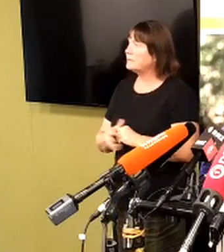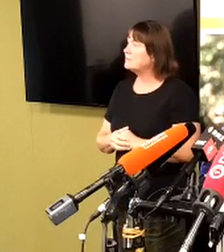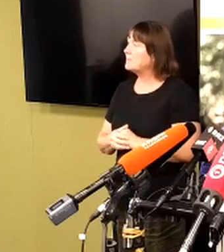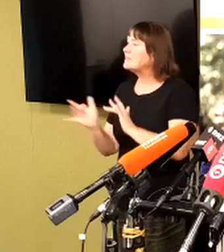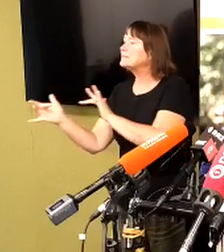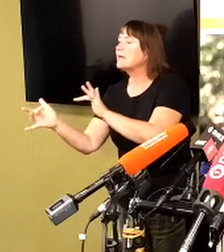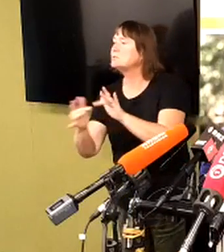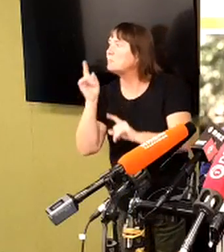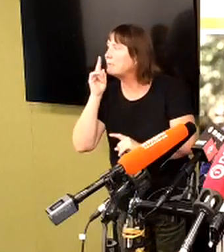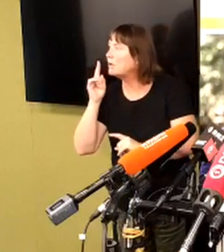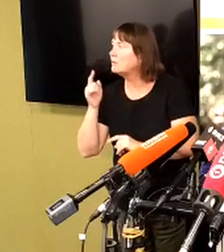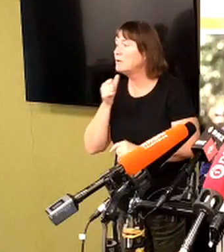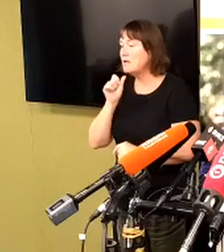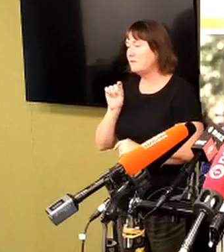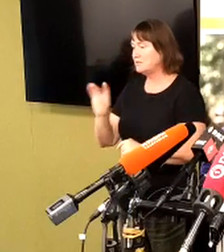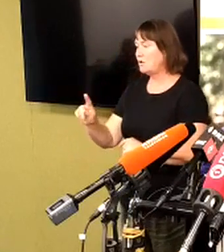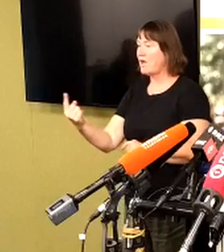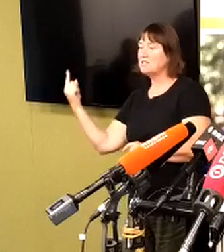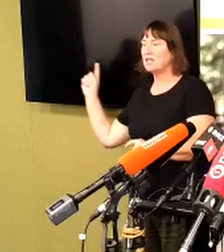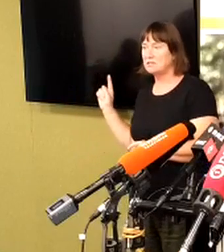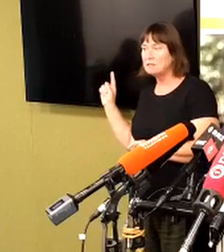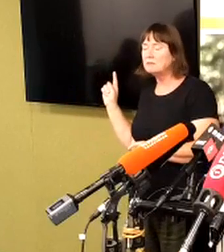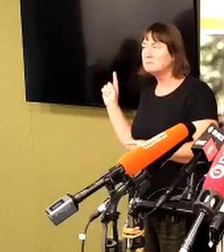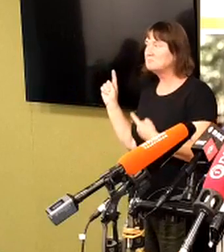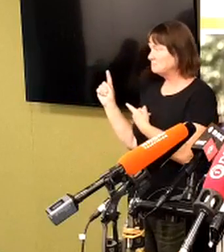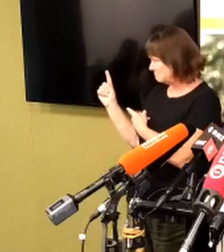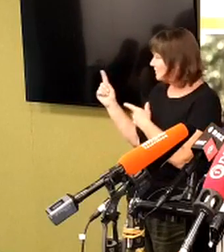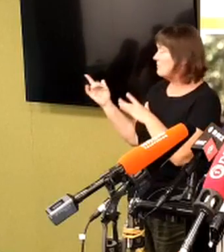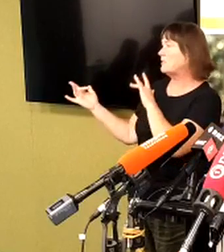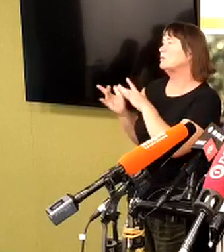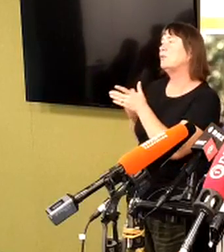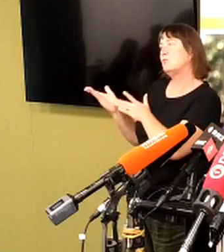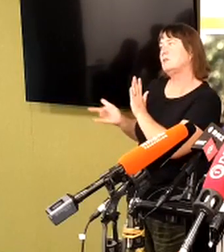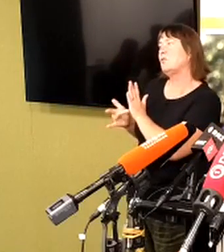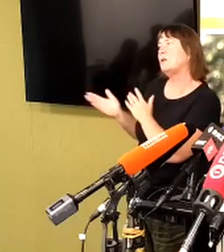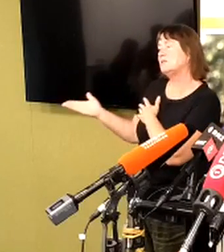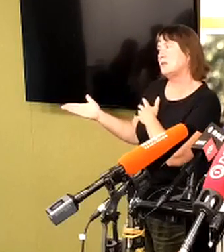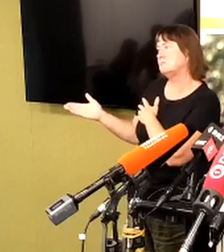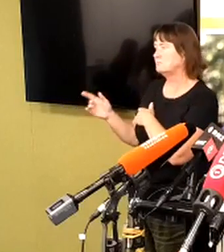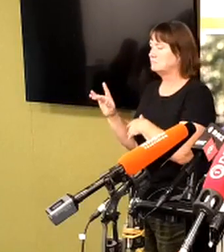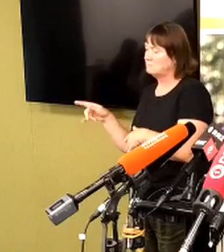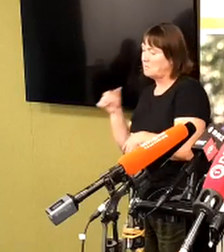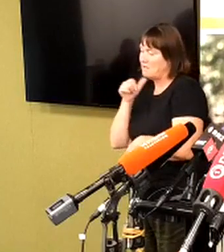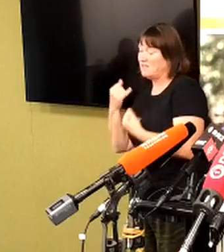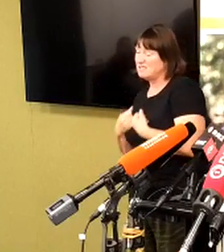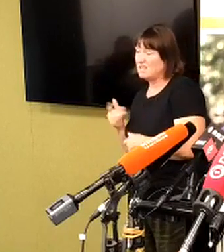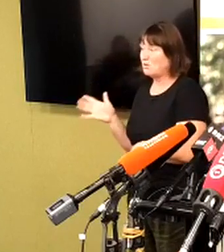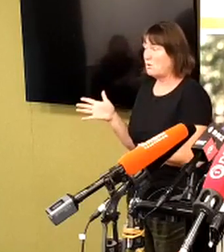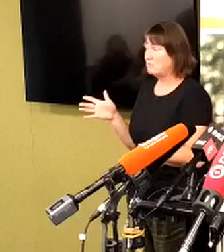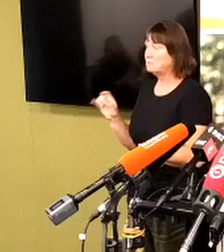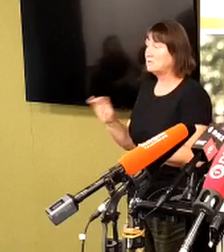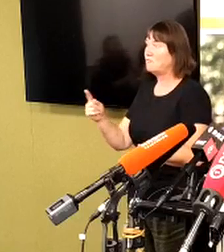in touch with people who might be in self-isolation, either because they have got the disease or because they are